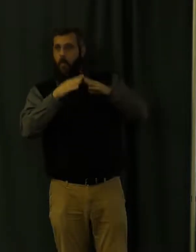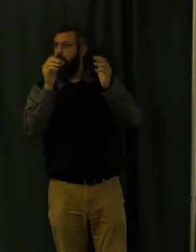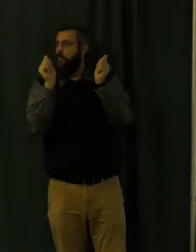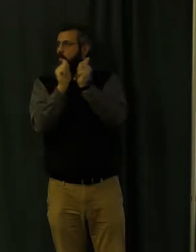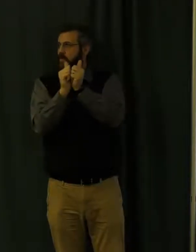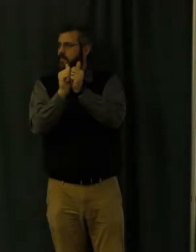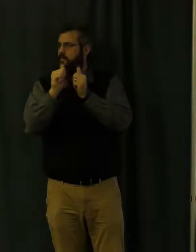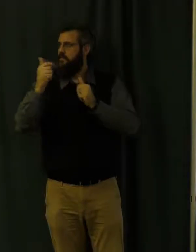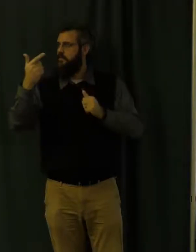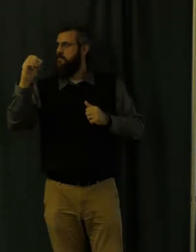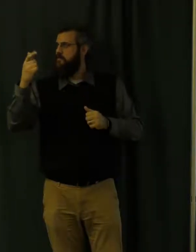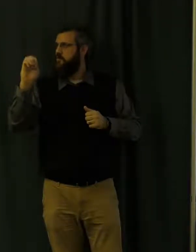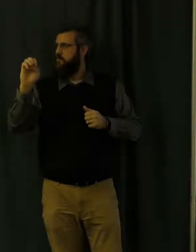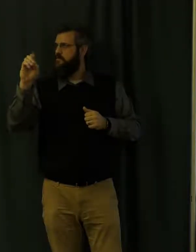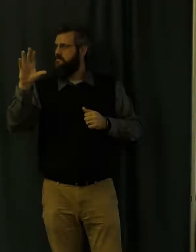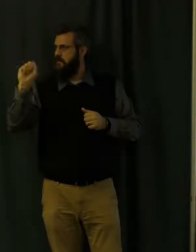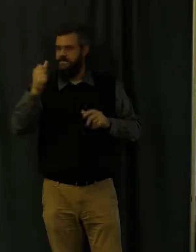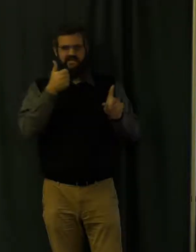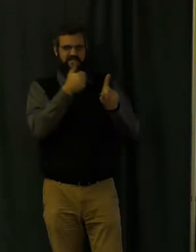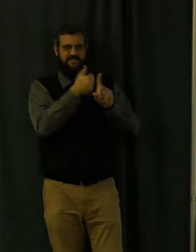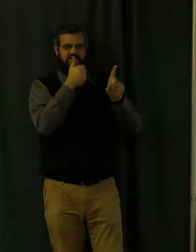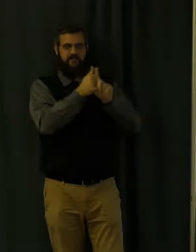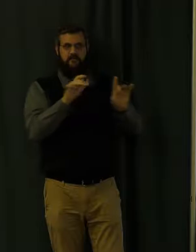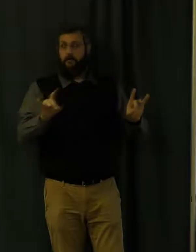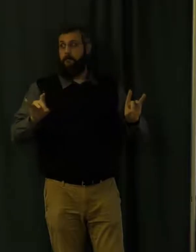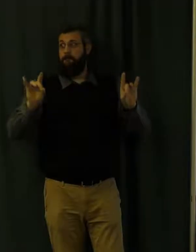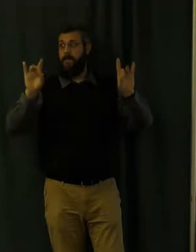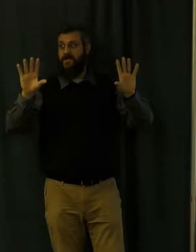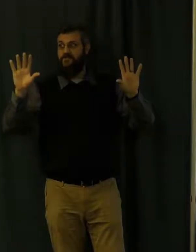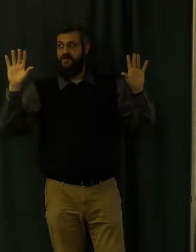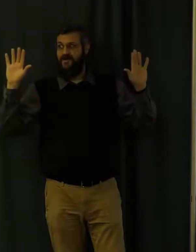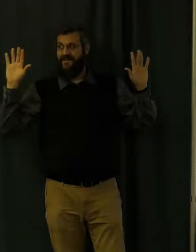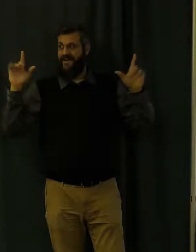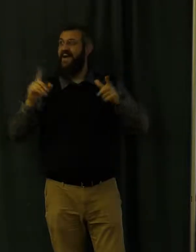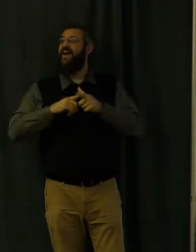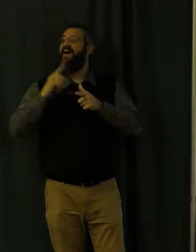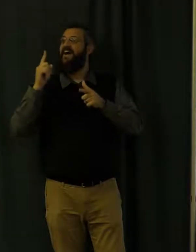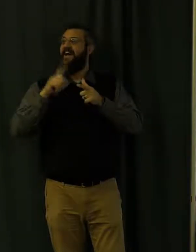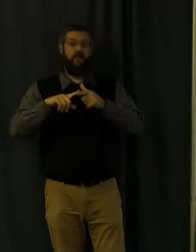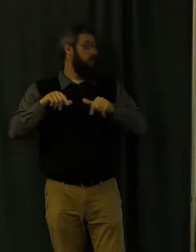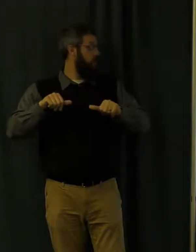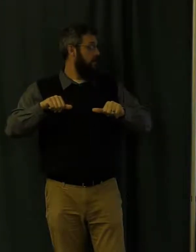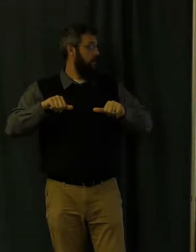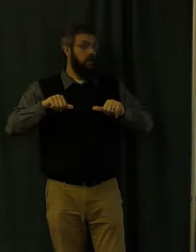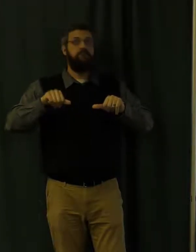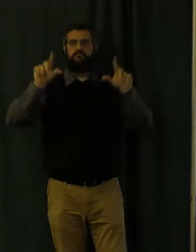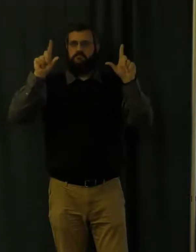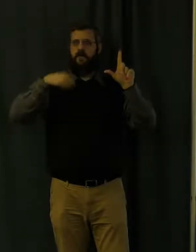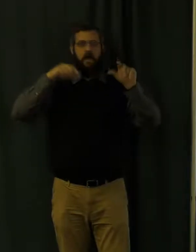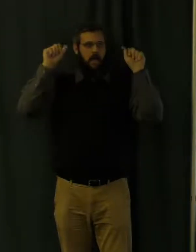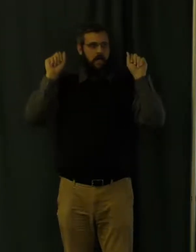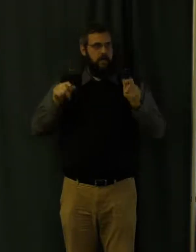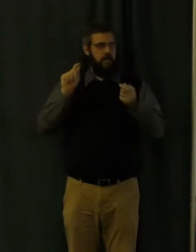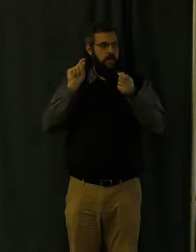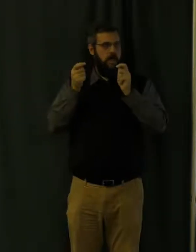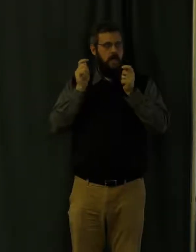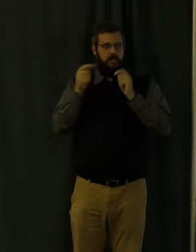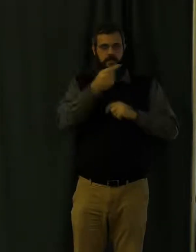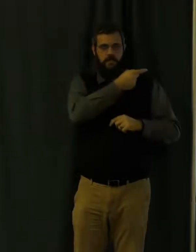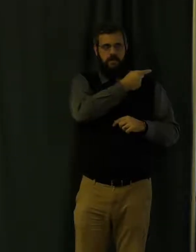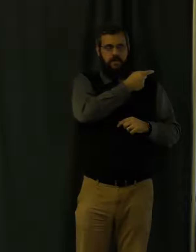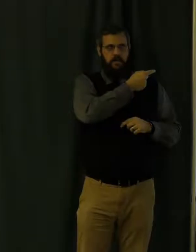Docs. It's gonna do some magic, and then once it pops up, I'm gonna be able to edit it.